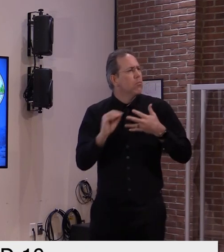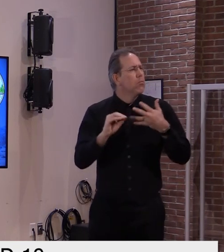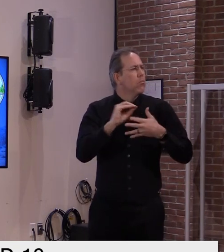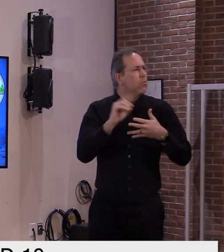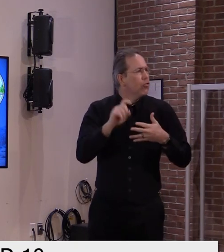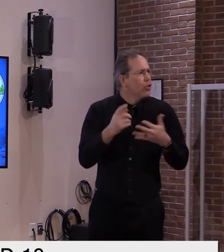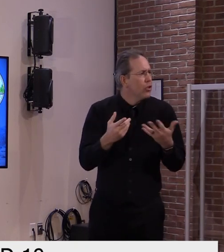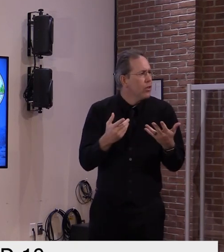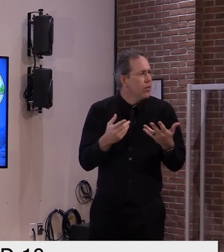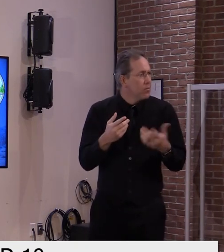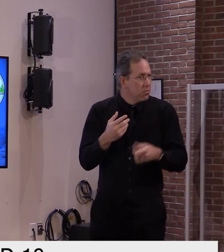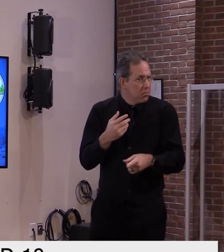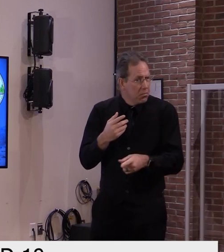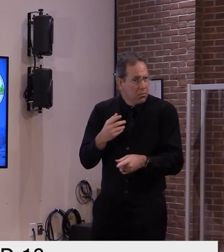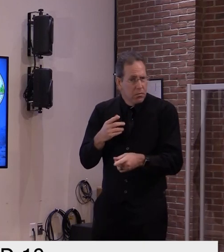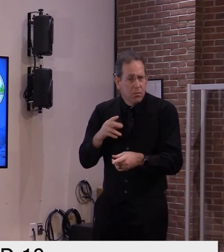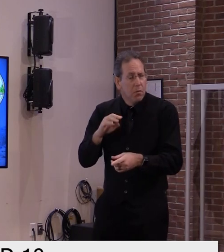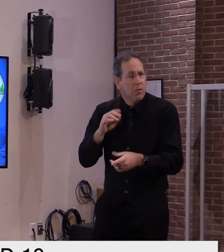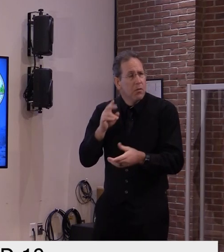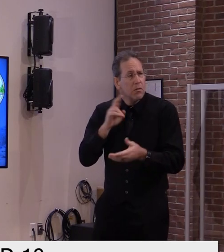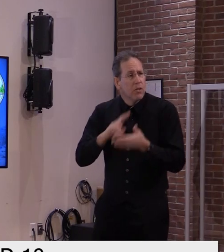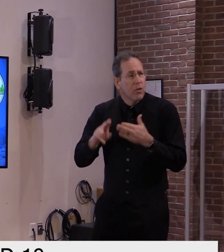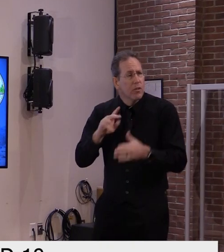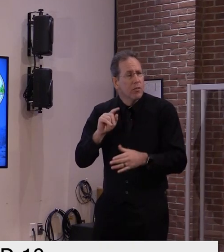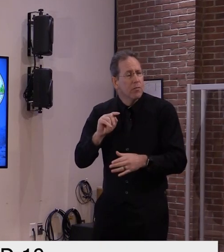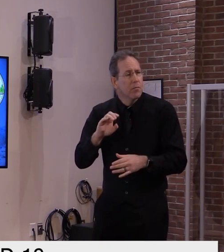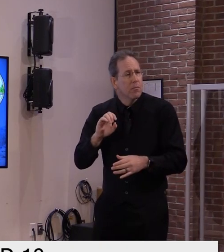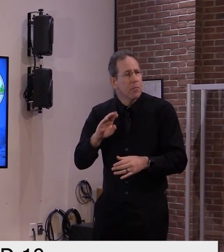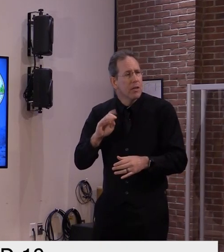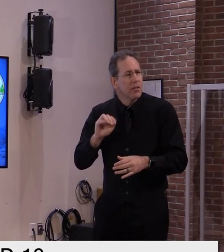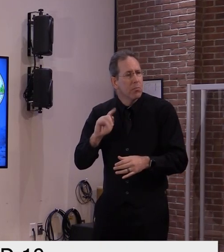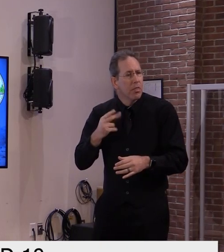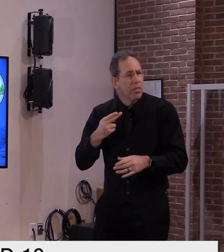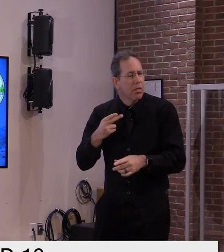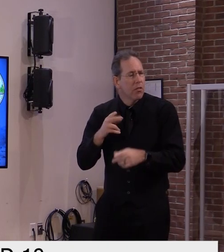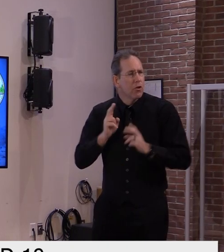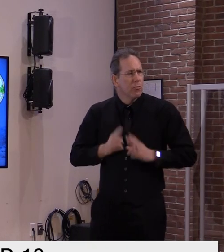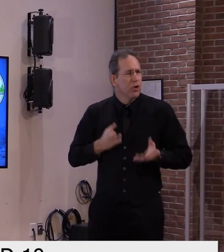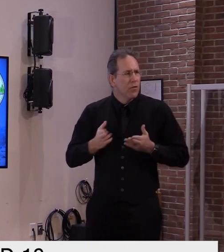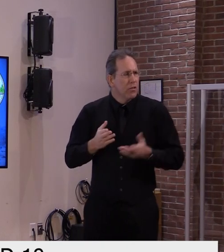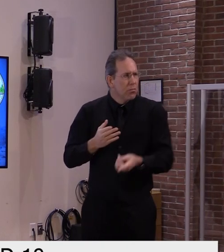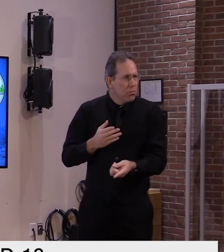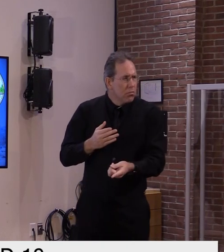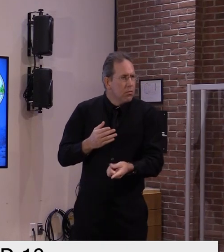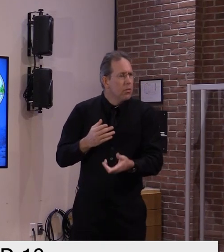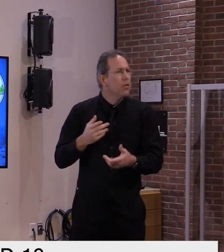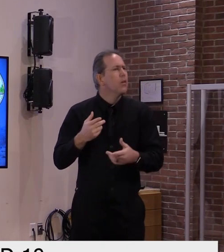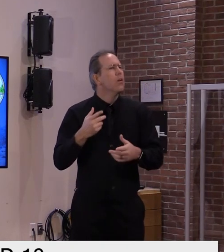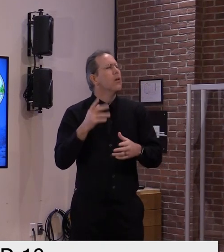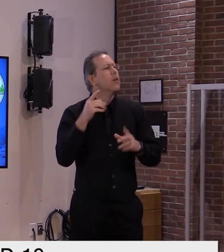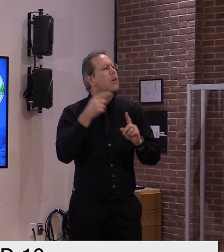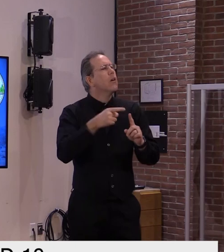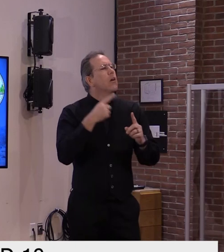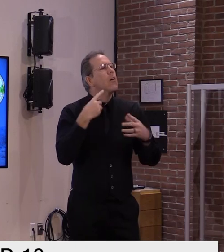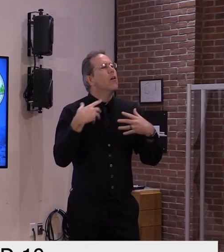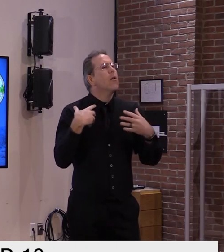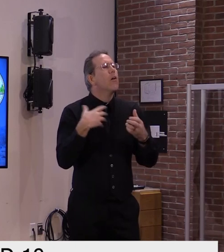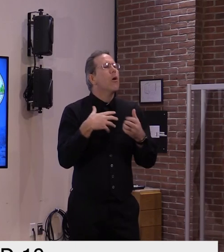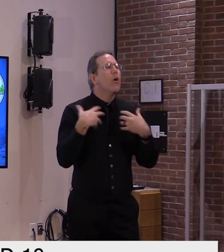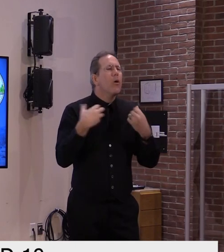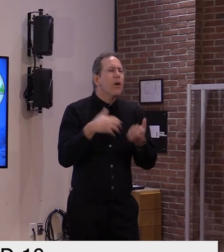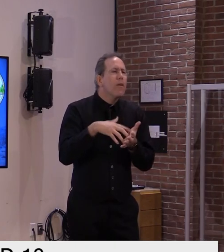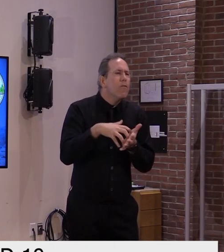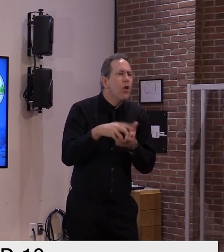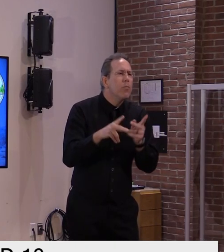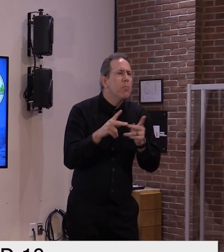about people with underlying health conditions and about firefighters, et cetera, et cetera. And what do you say to people